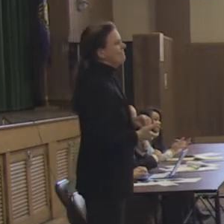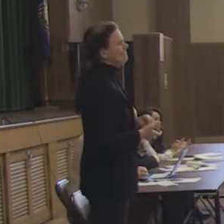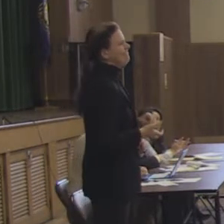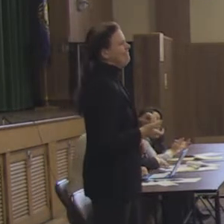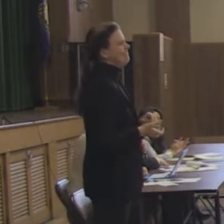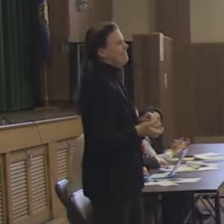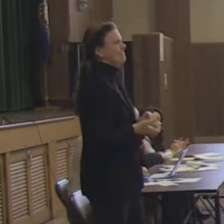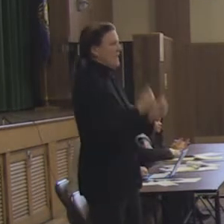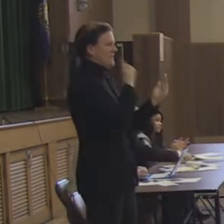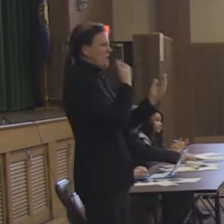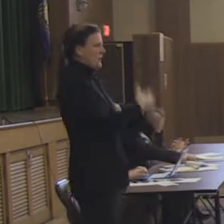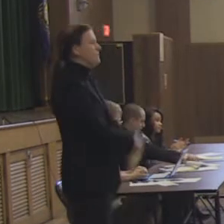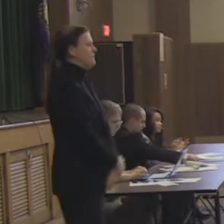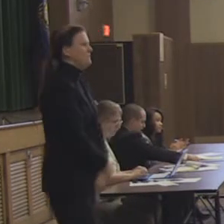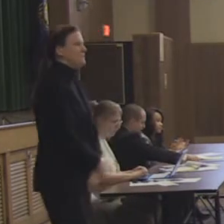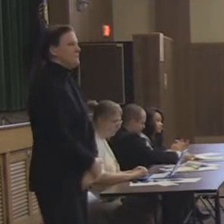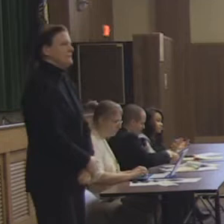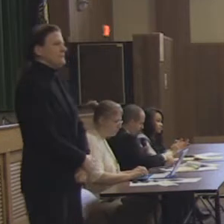Thank you.